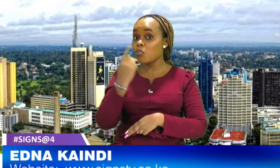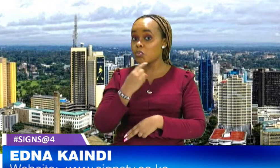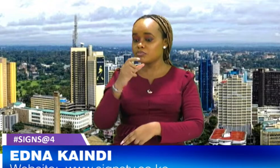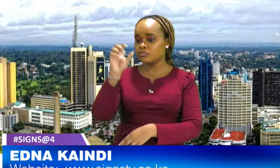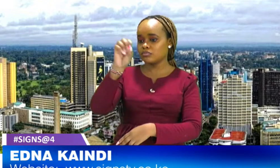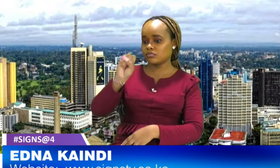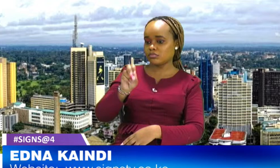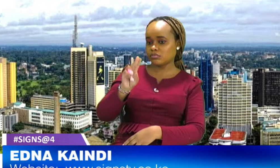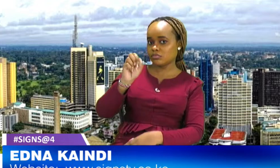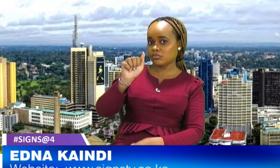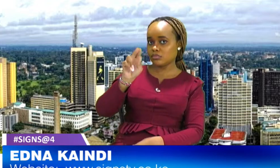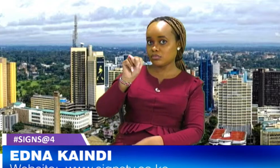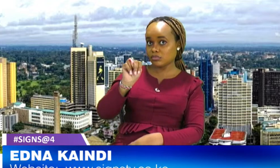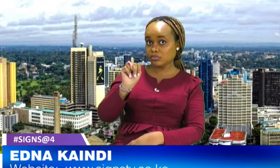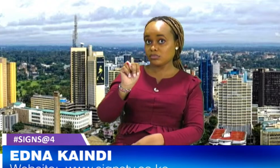Moving on to other news.